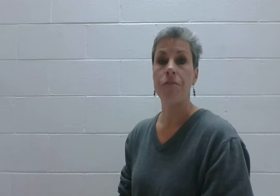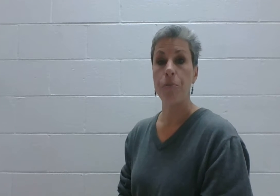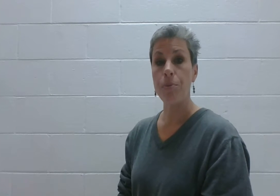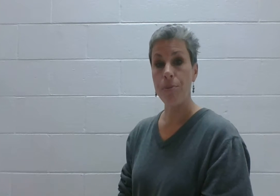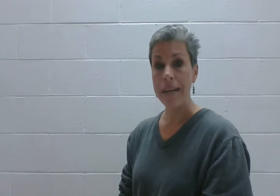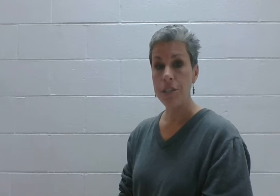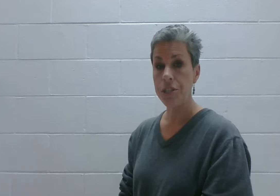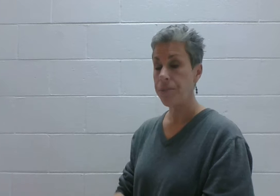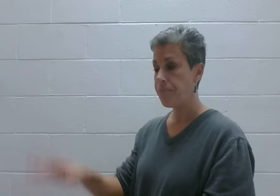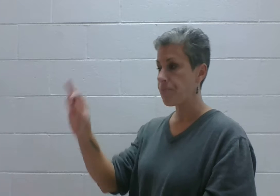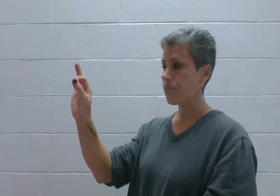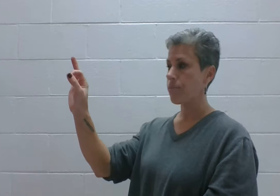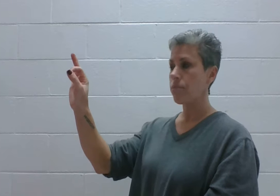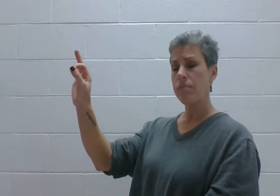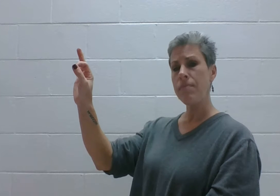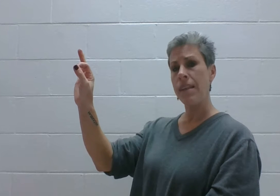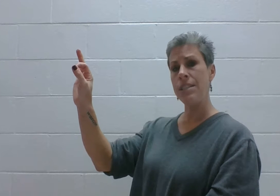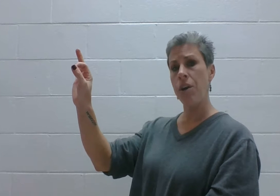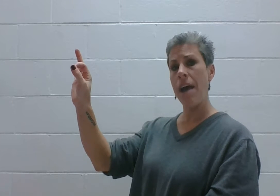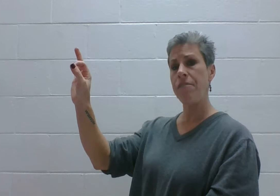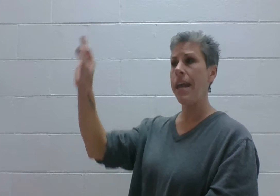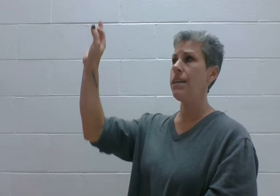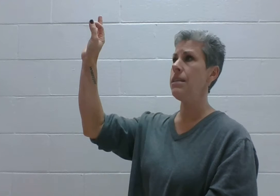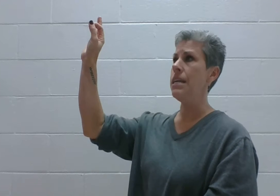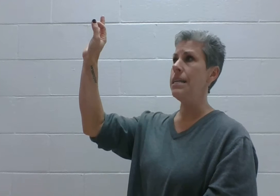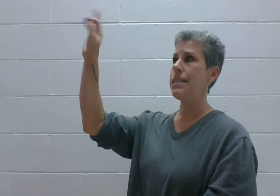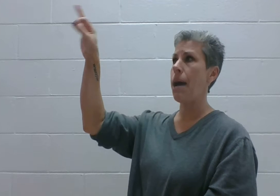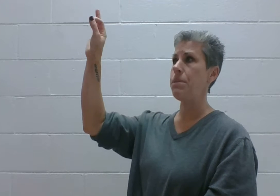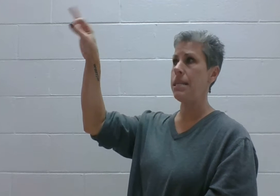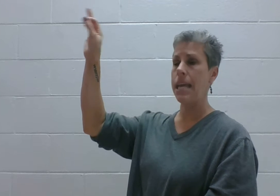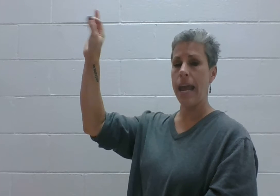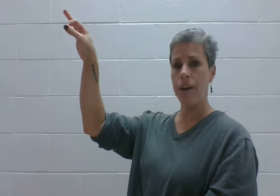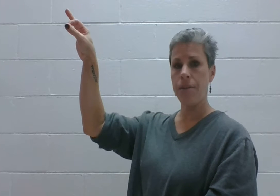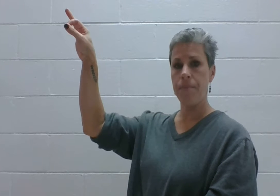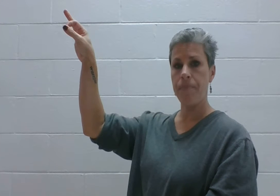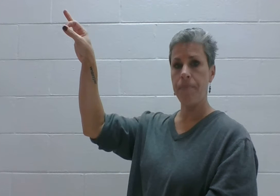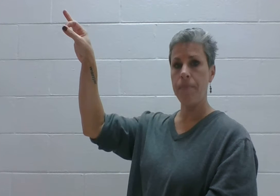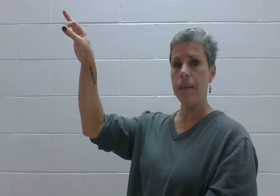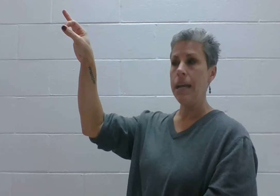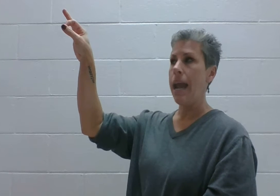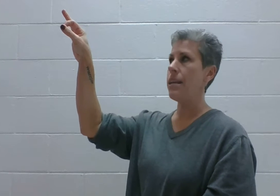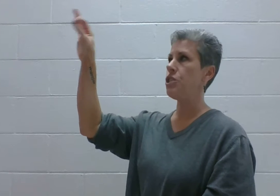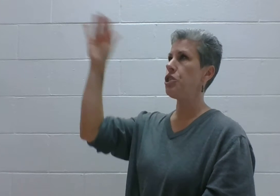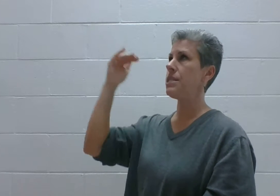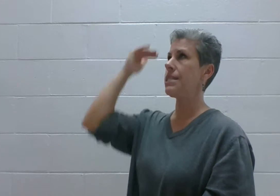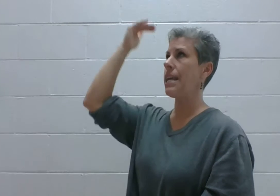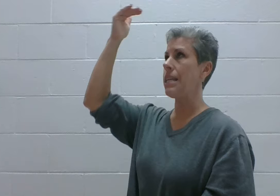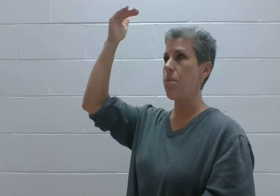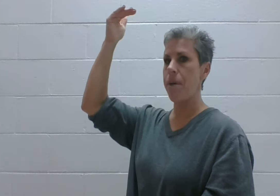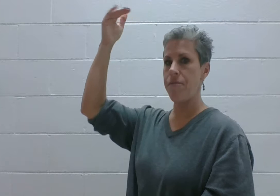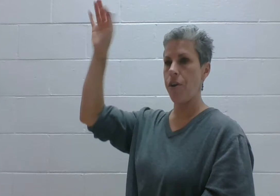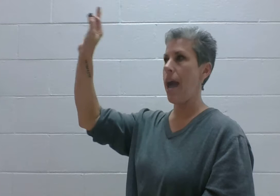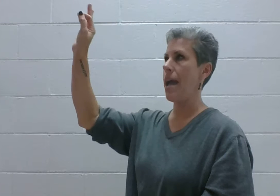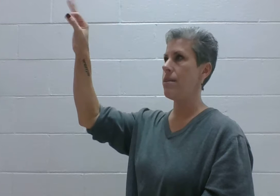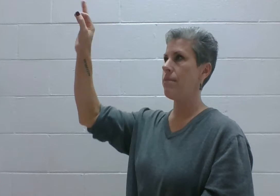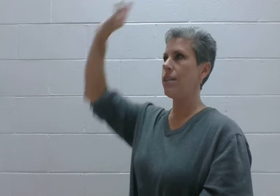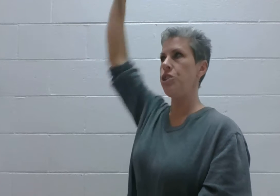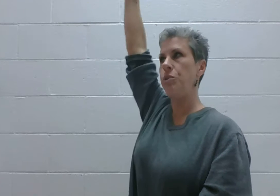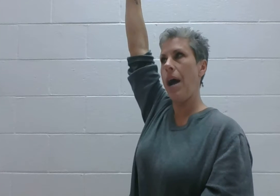for preach. It's our F hand tapped in the air, and it's just slightly above your head. Not too high,